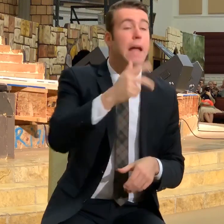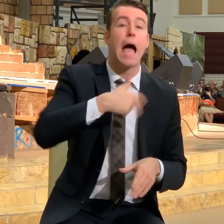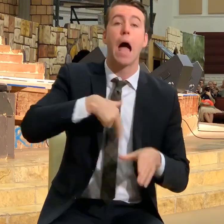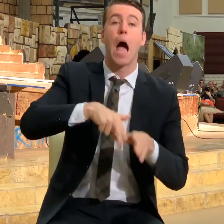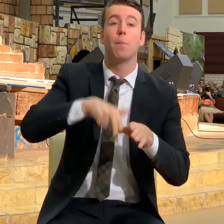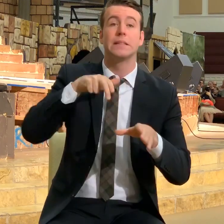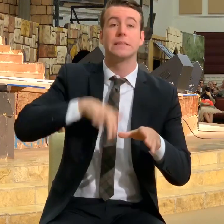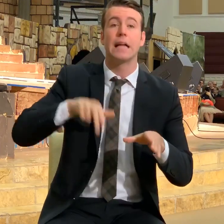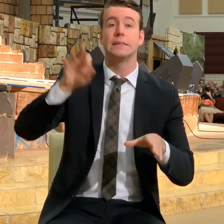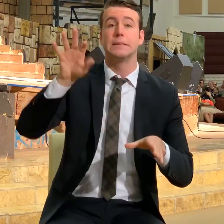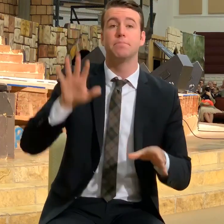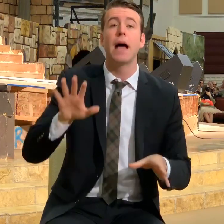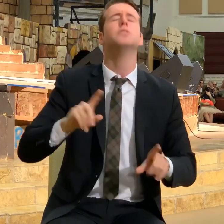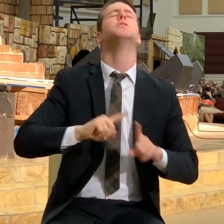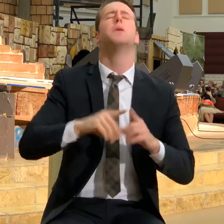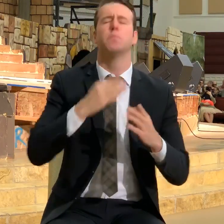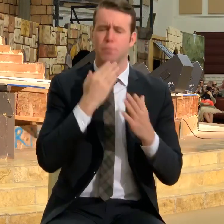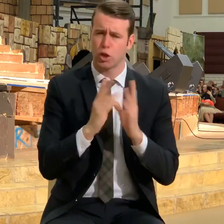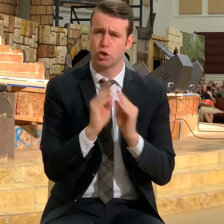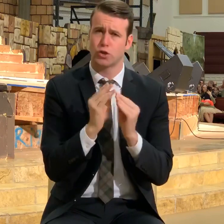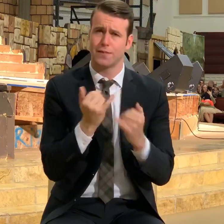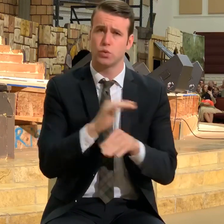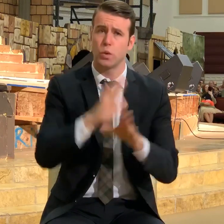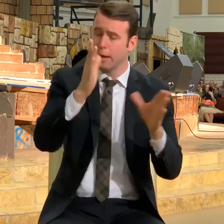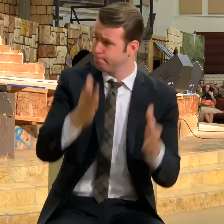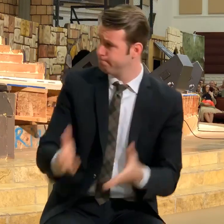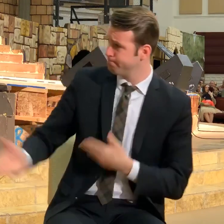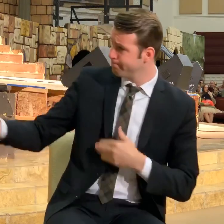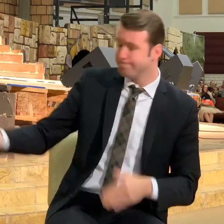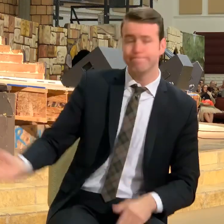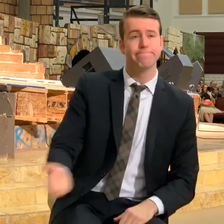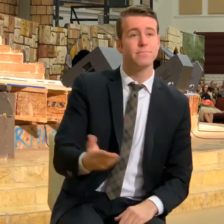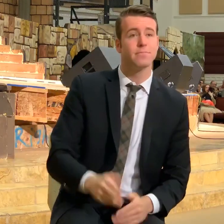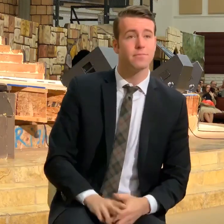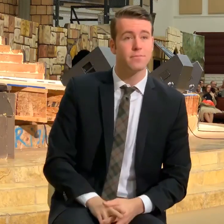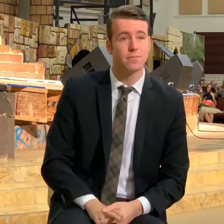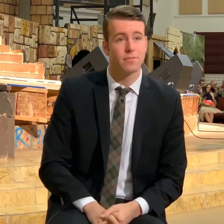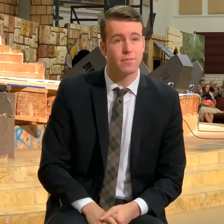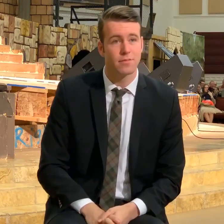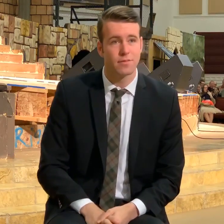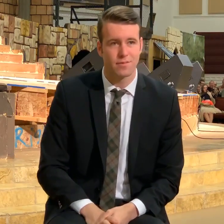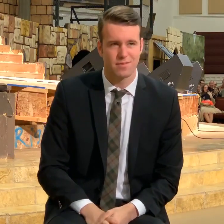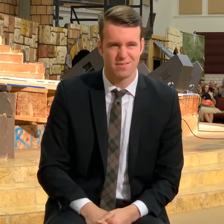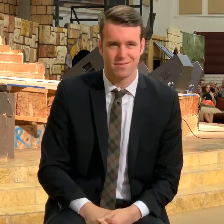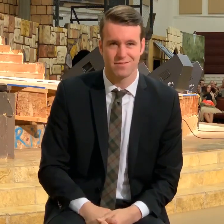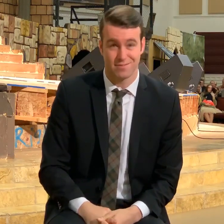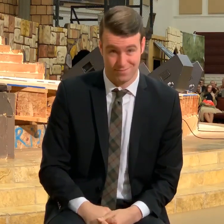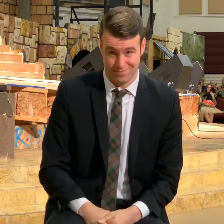resigning as pastor. But we want to have a good service tonight, so I want these evangelists to come.